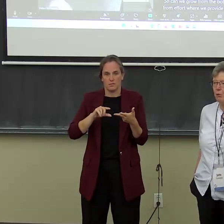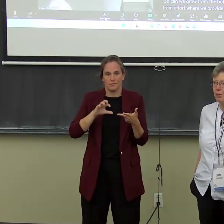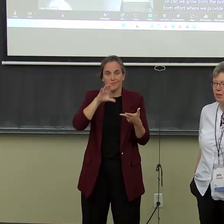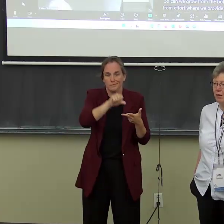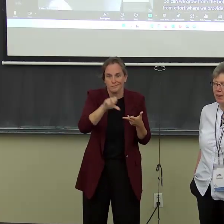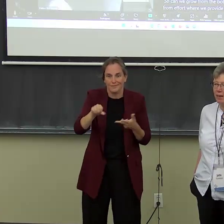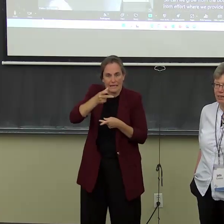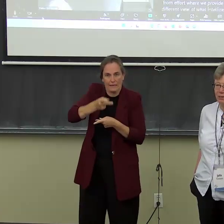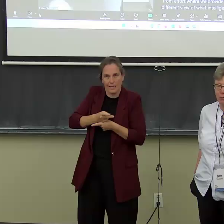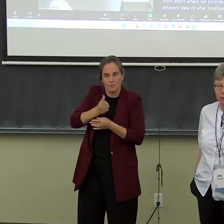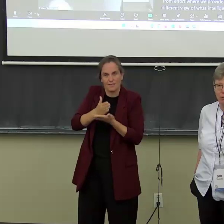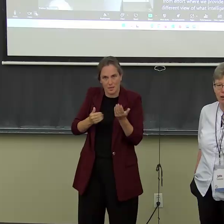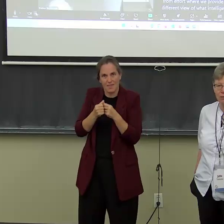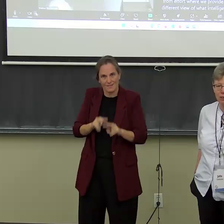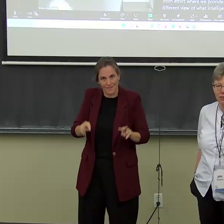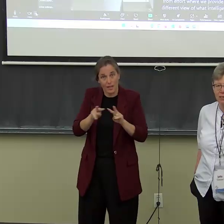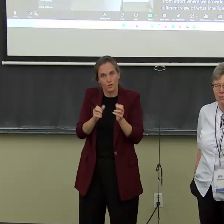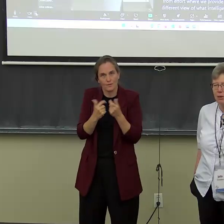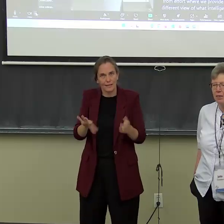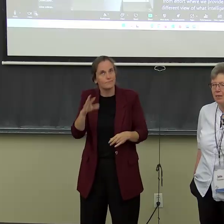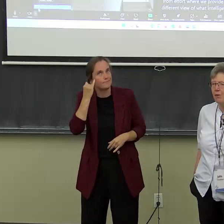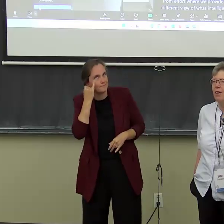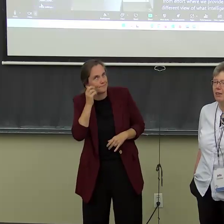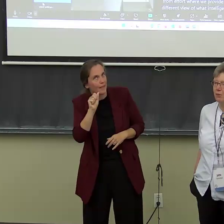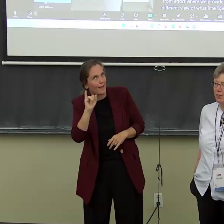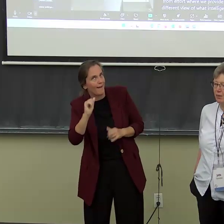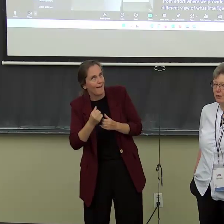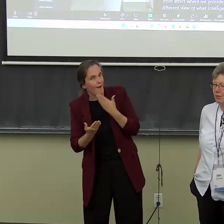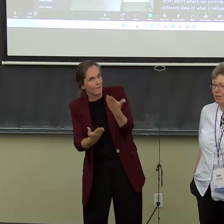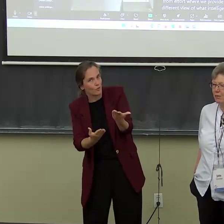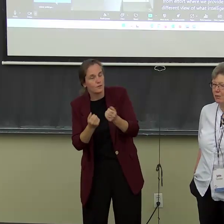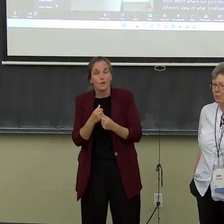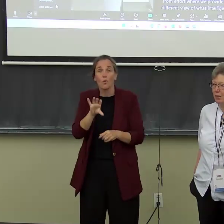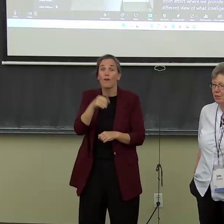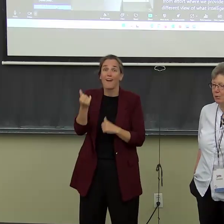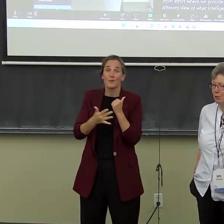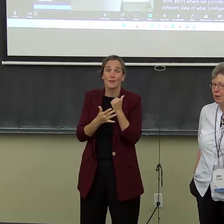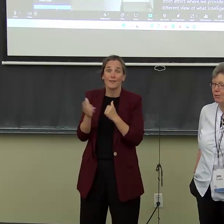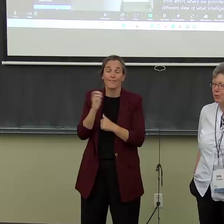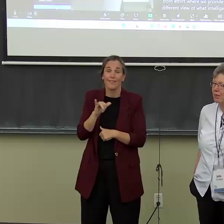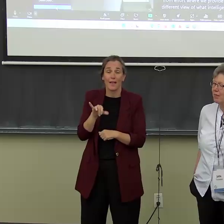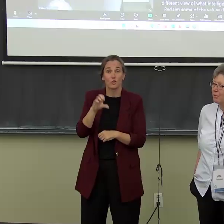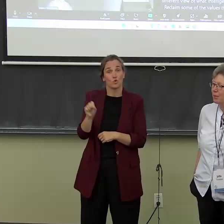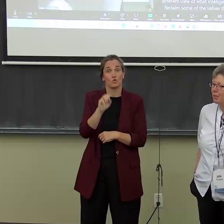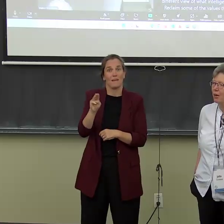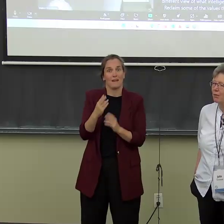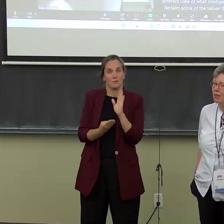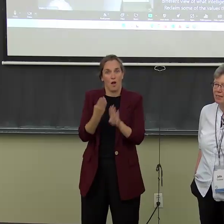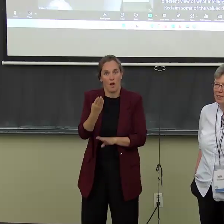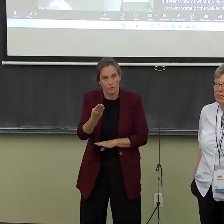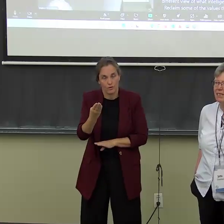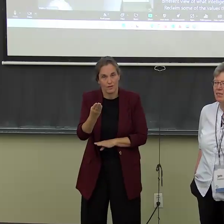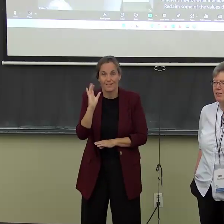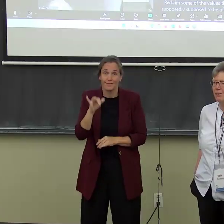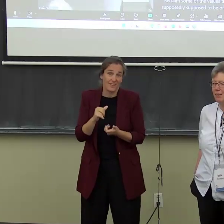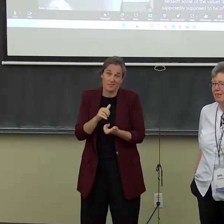that supposedly AI is supposed to be offering, or other technologies like social media are supposed to be offering, but they're not